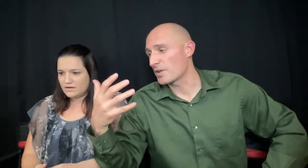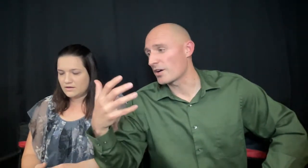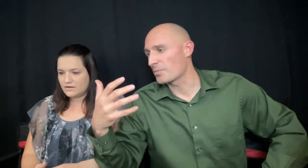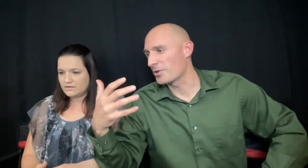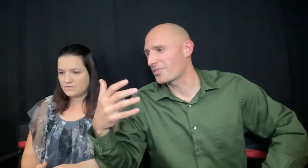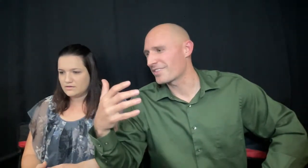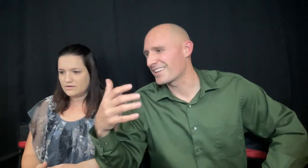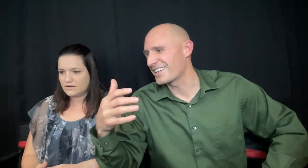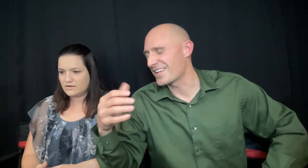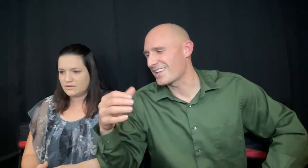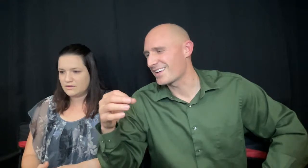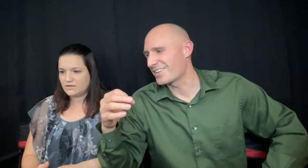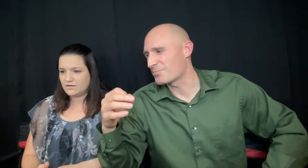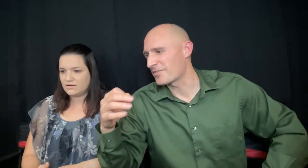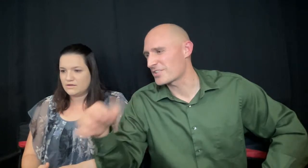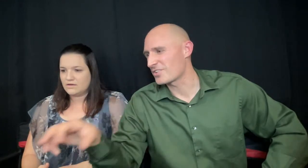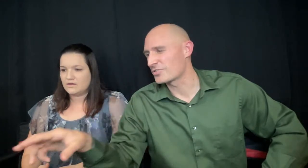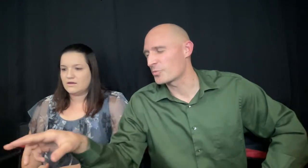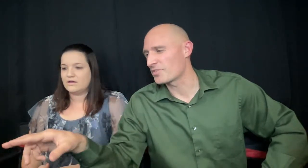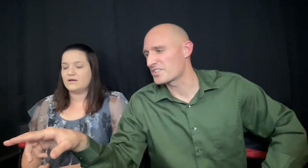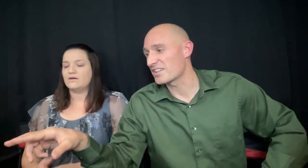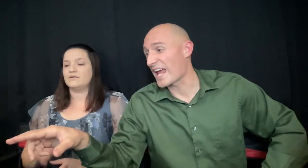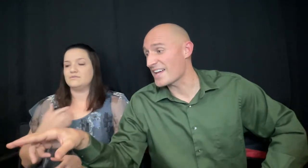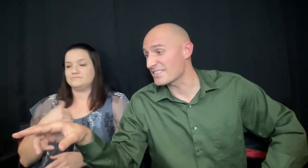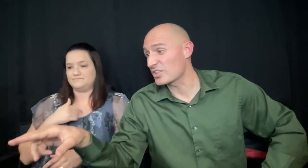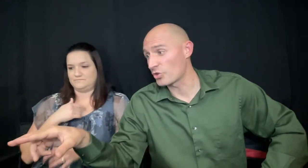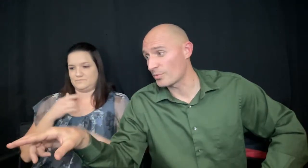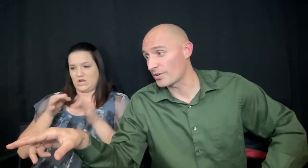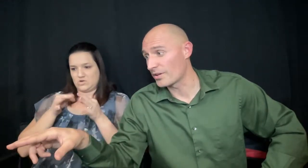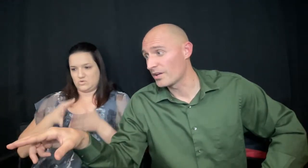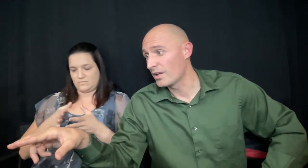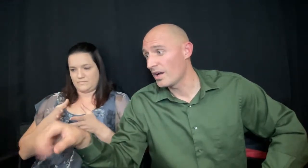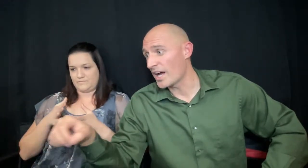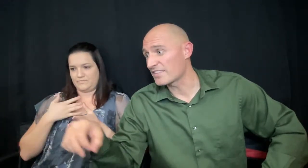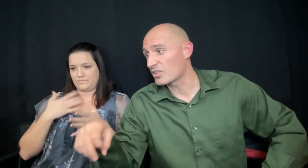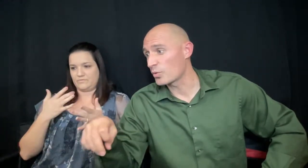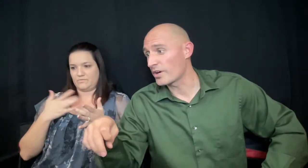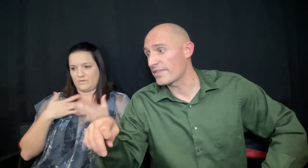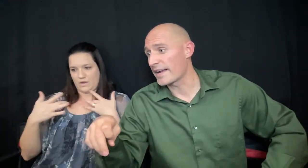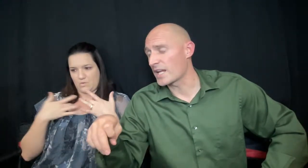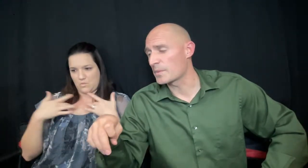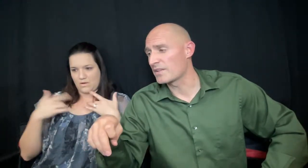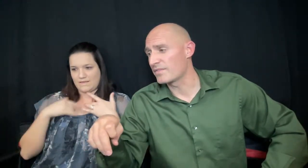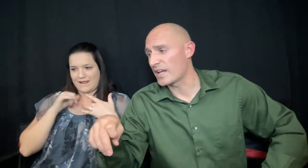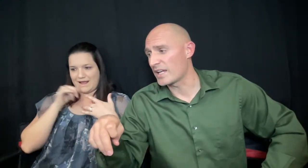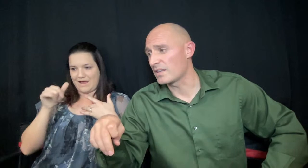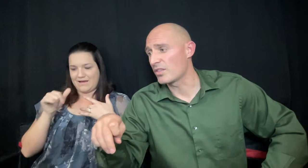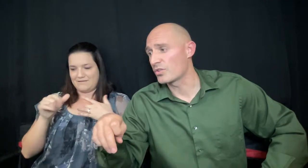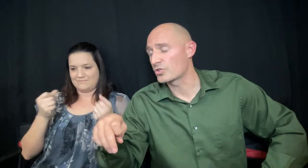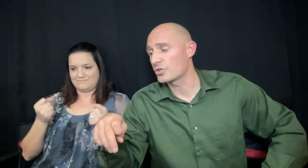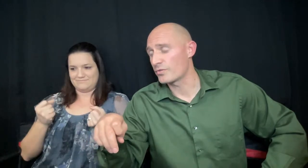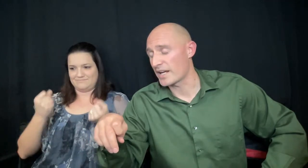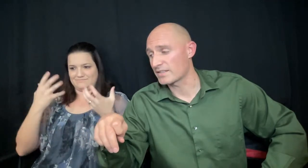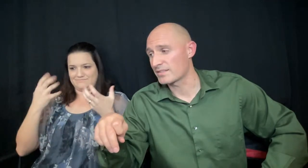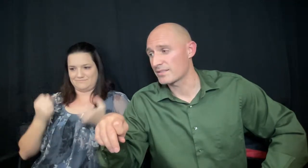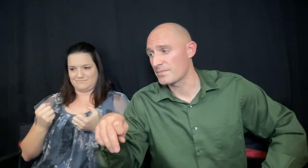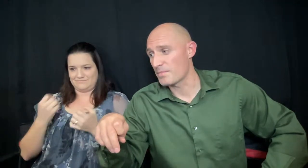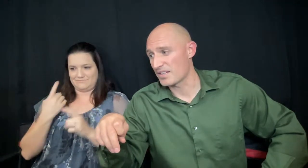are both professional interpreters, she said, as an interpreter, I still worry that I am conveying the correct